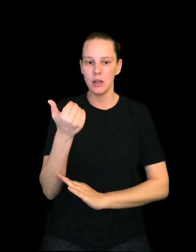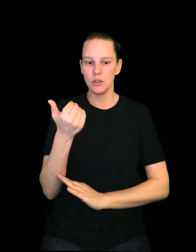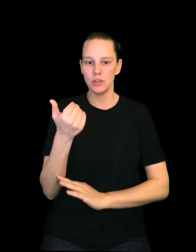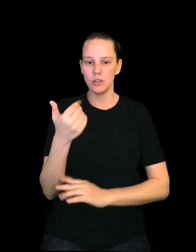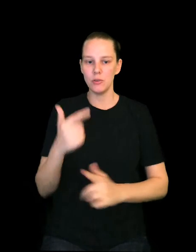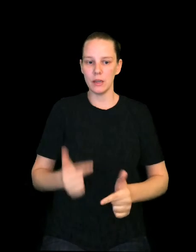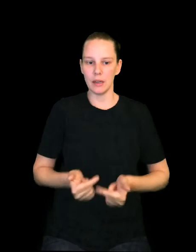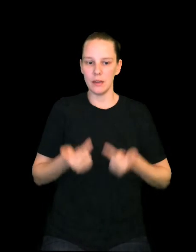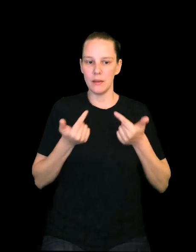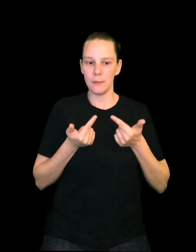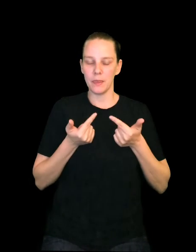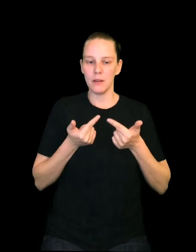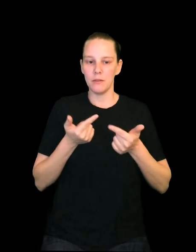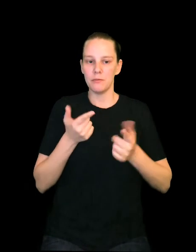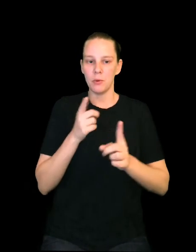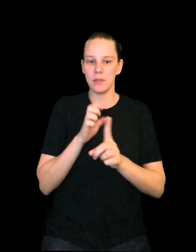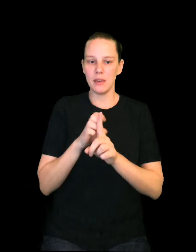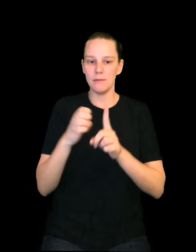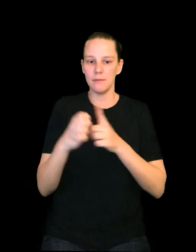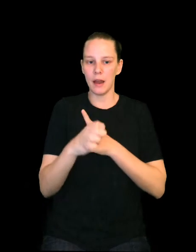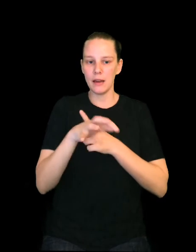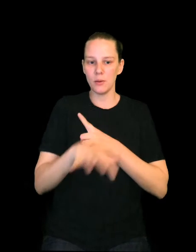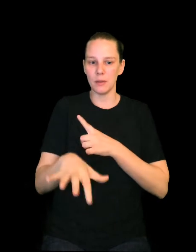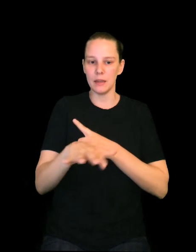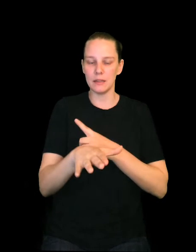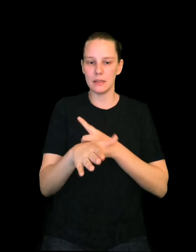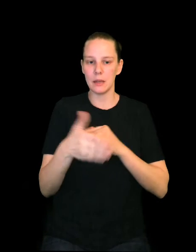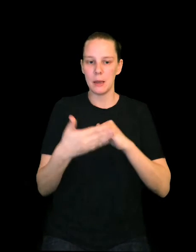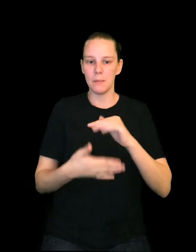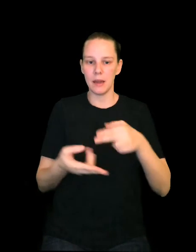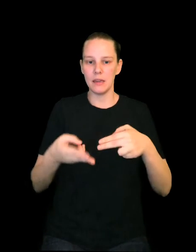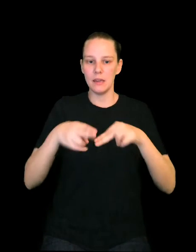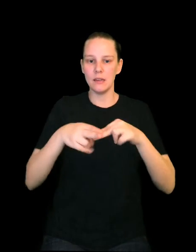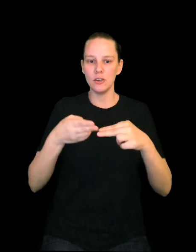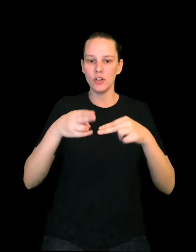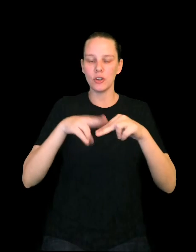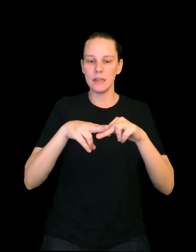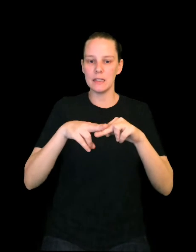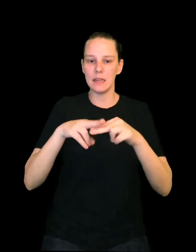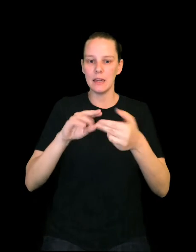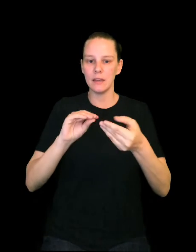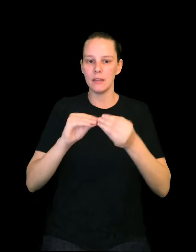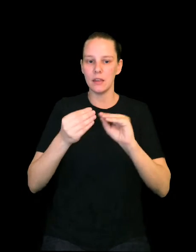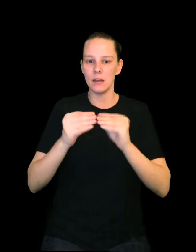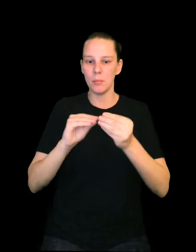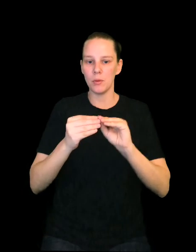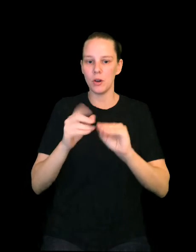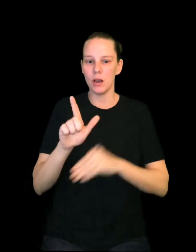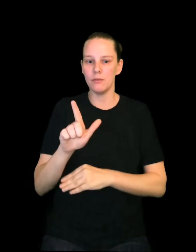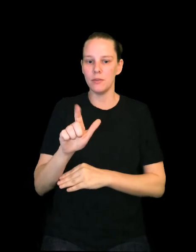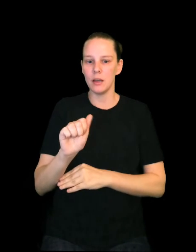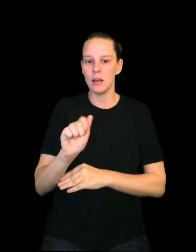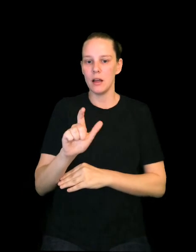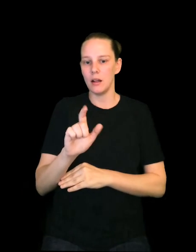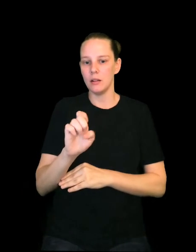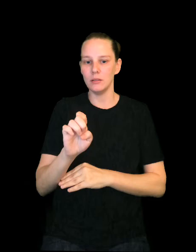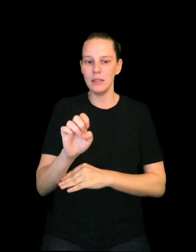better suited for the environment by increasing the number